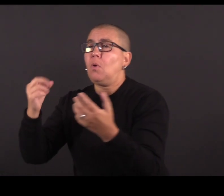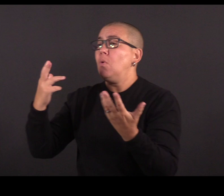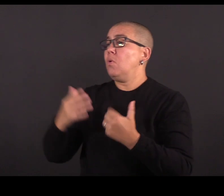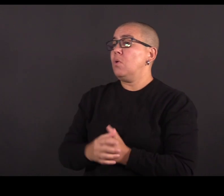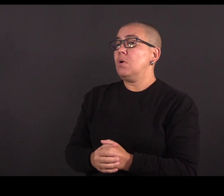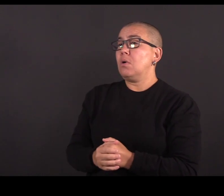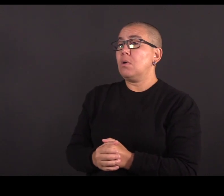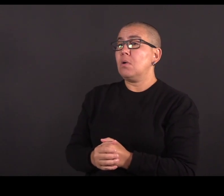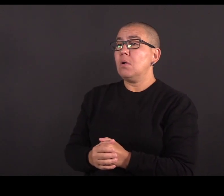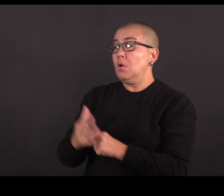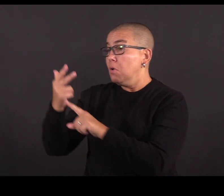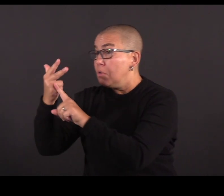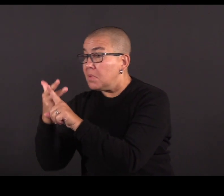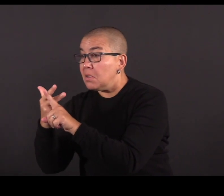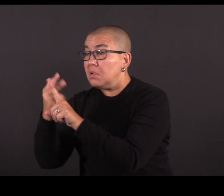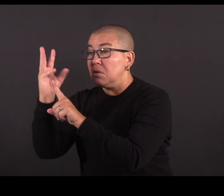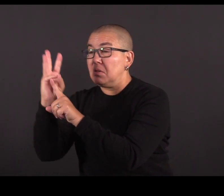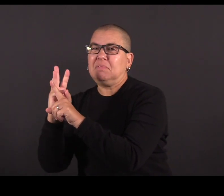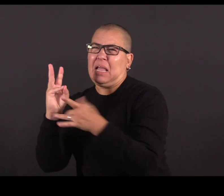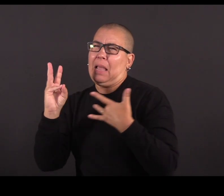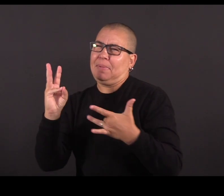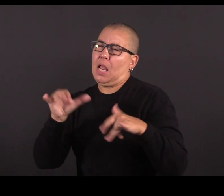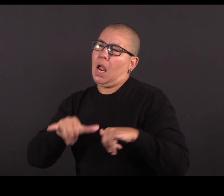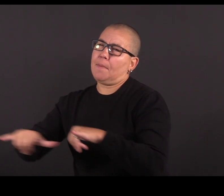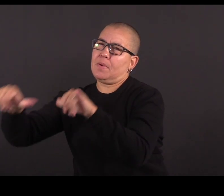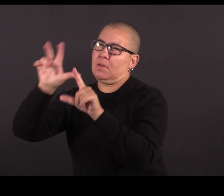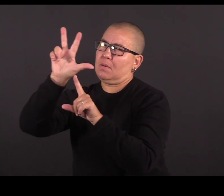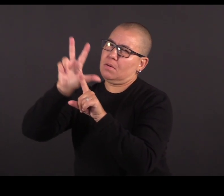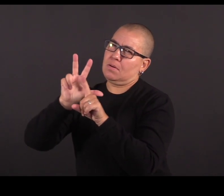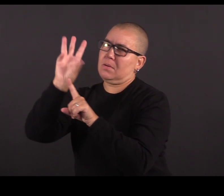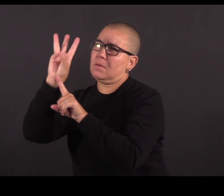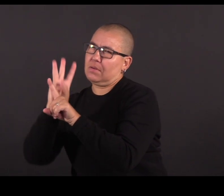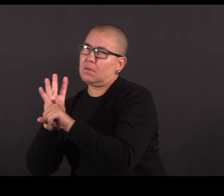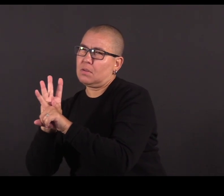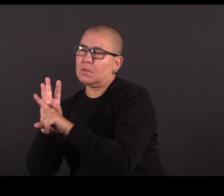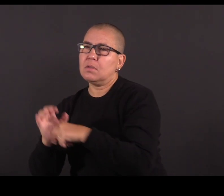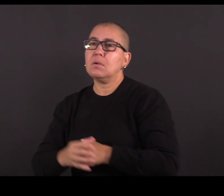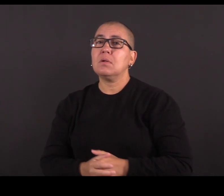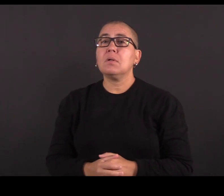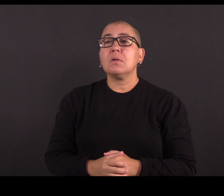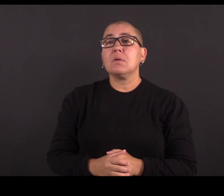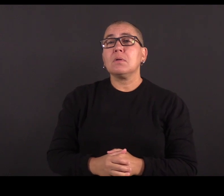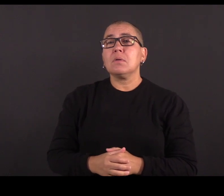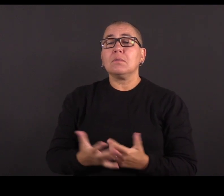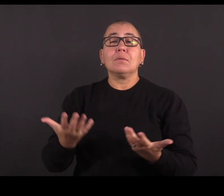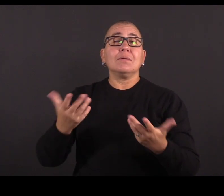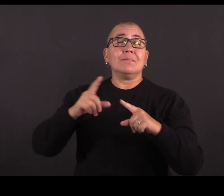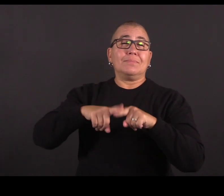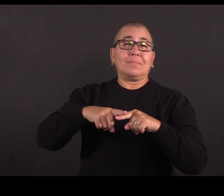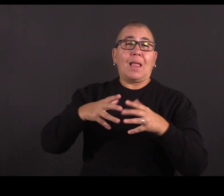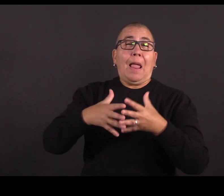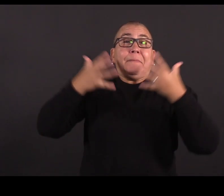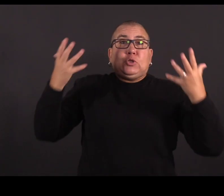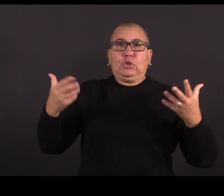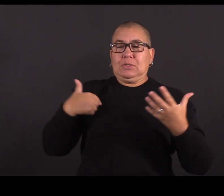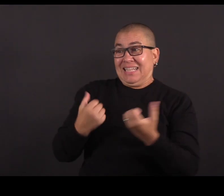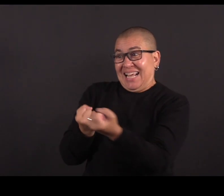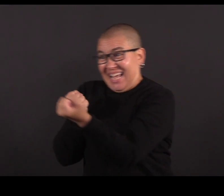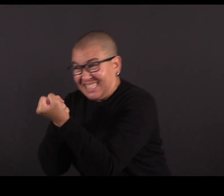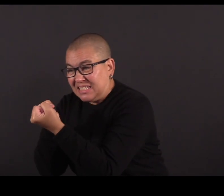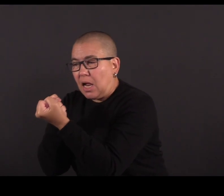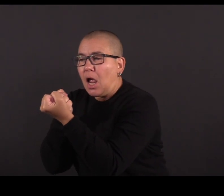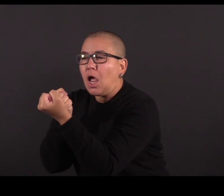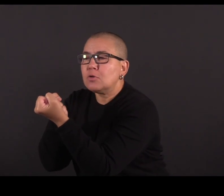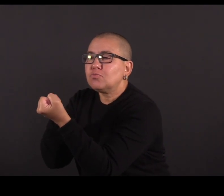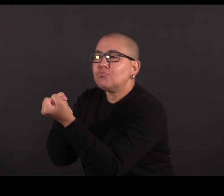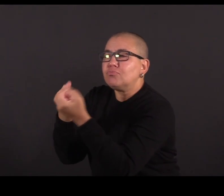is most common. And the amount of direct rental assistance could taper off over the course of the program.